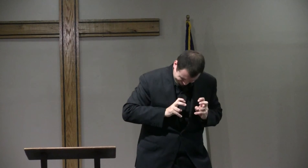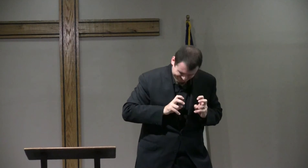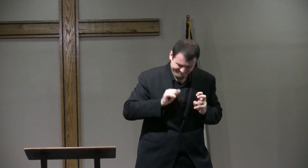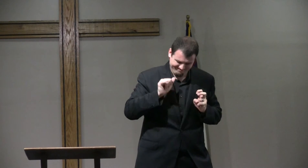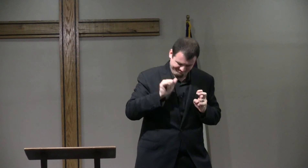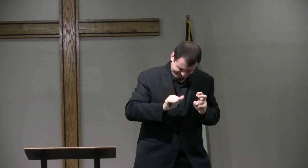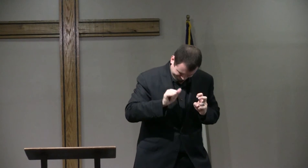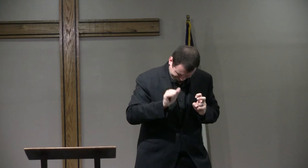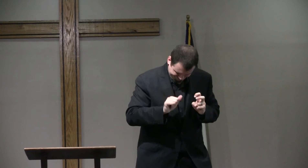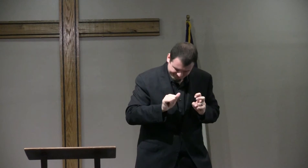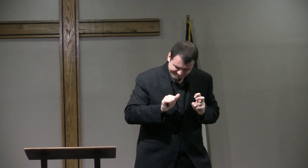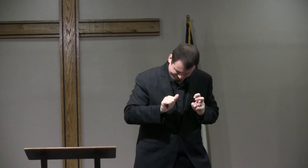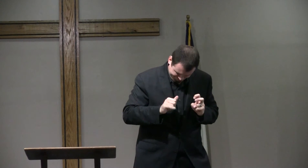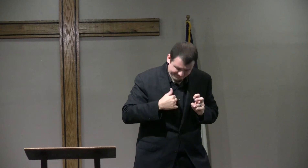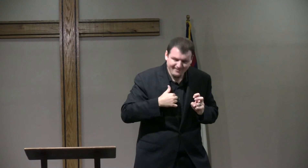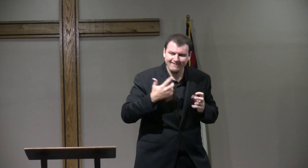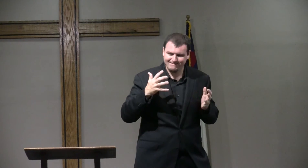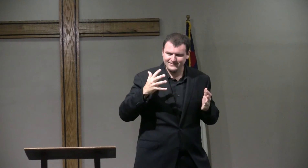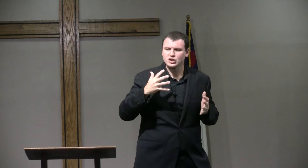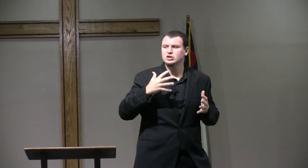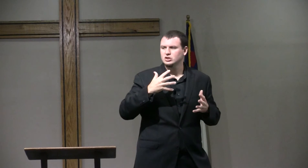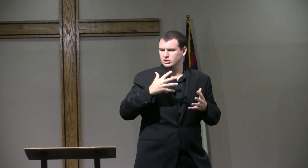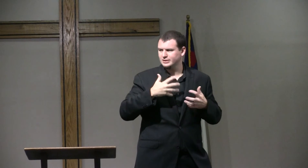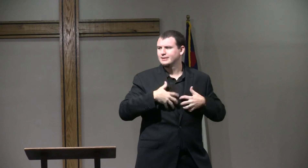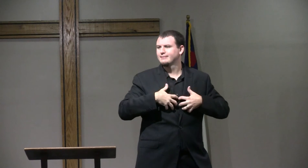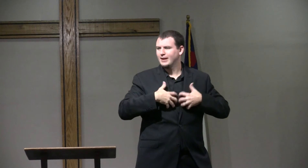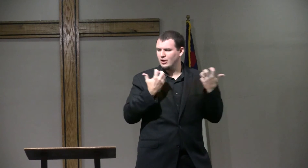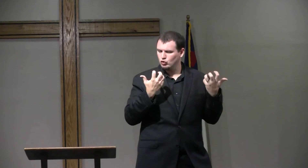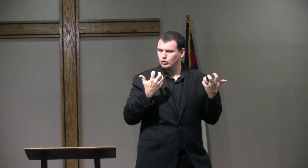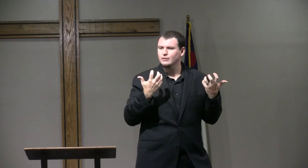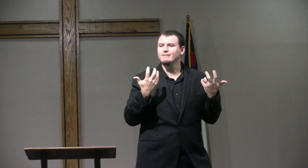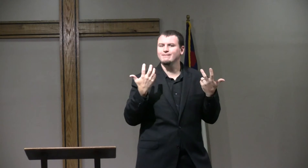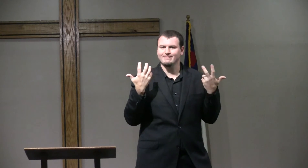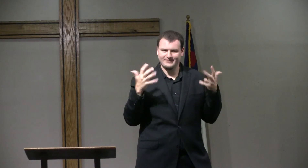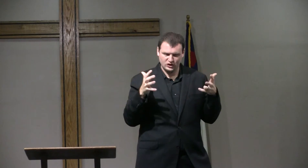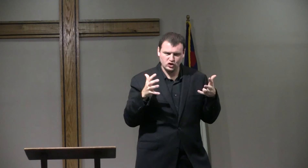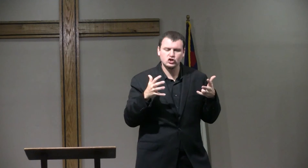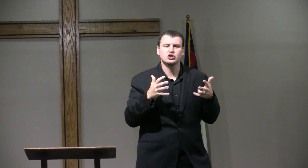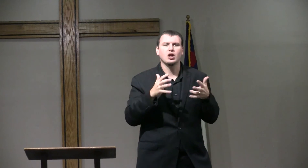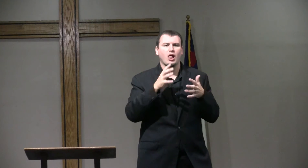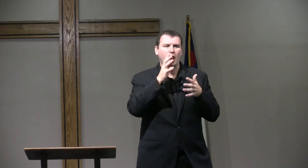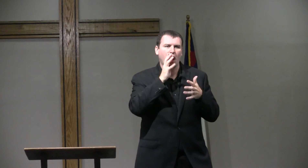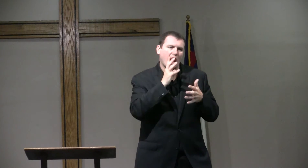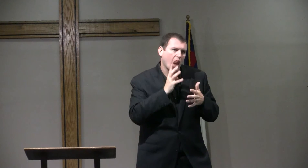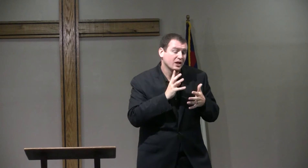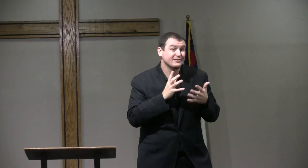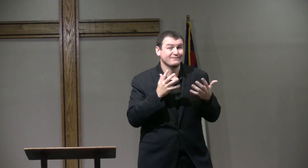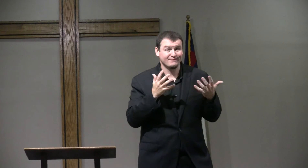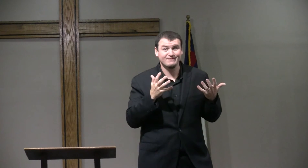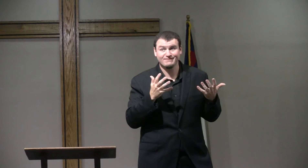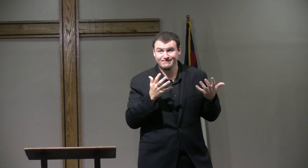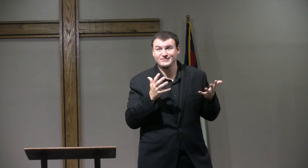I encourage you to examine yourselves. Think about, well, yes, I have been